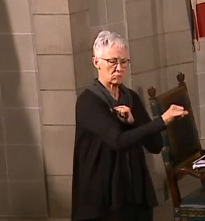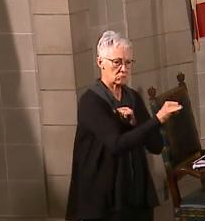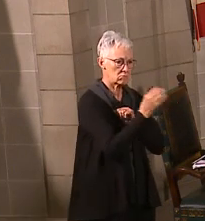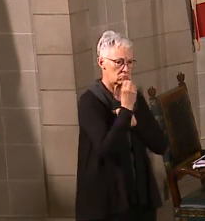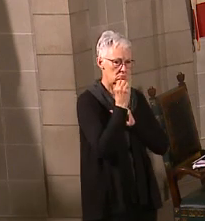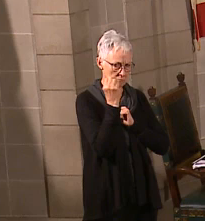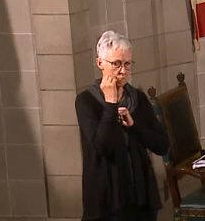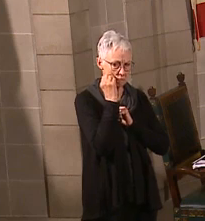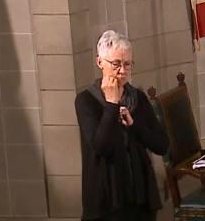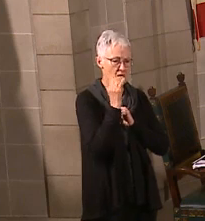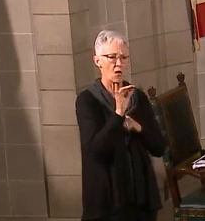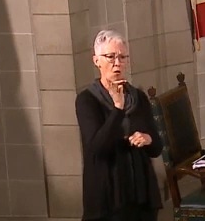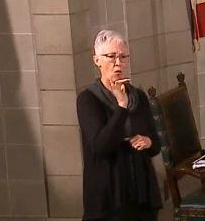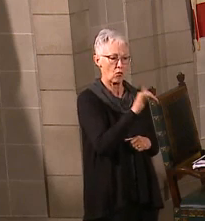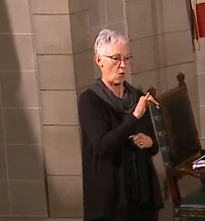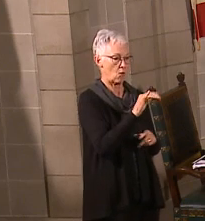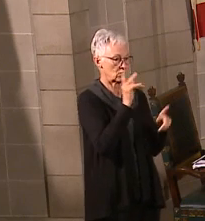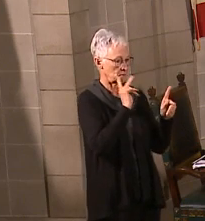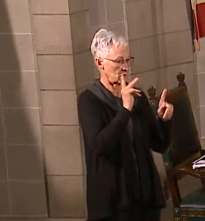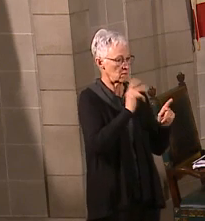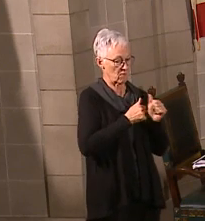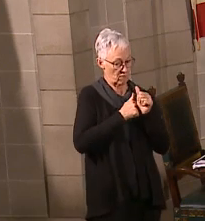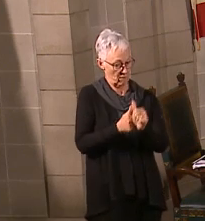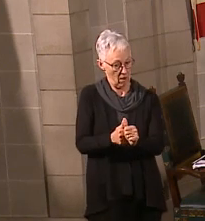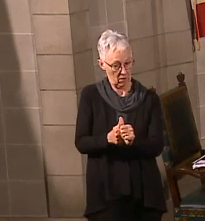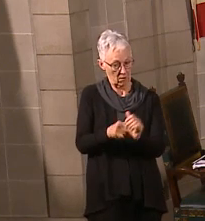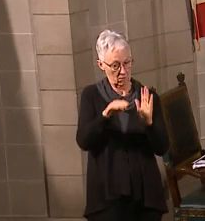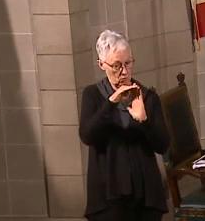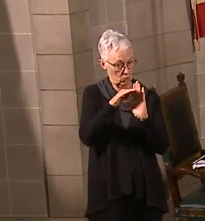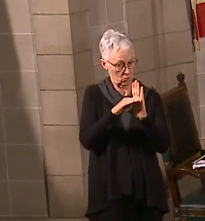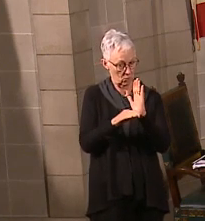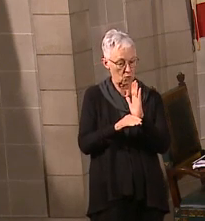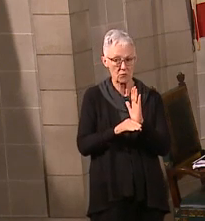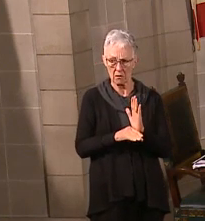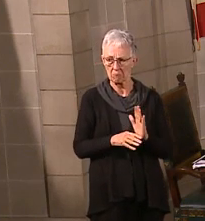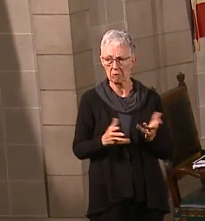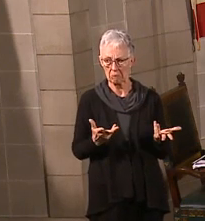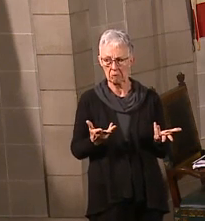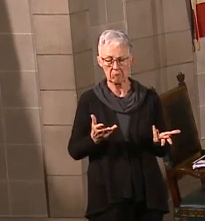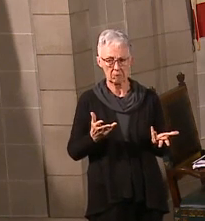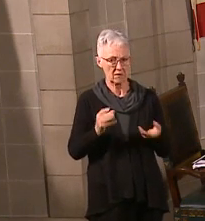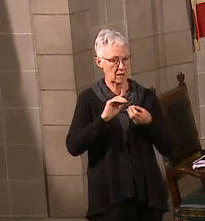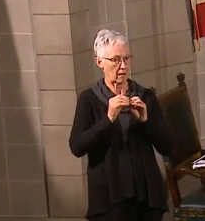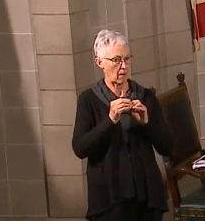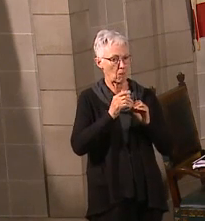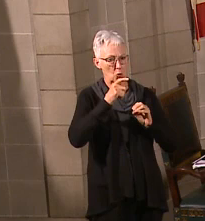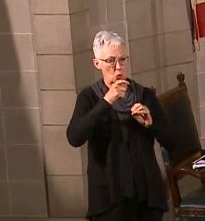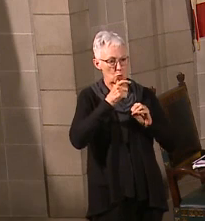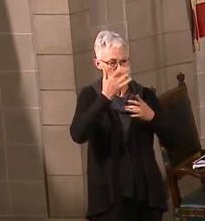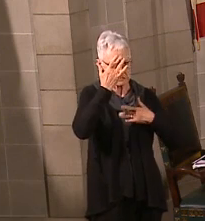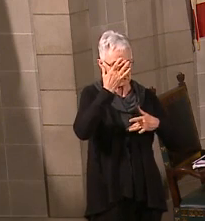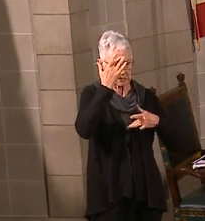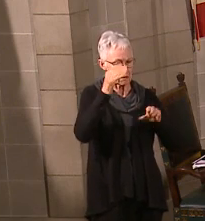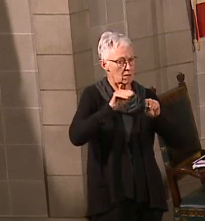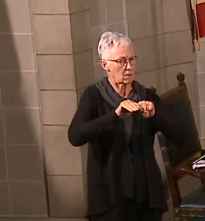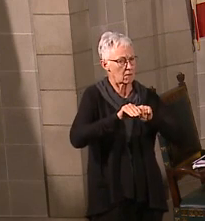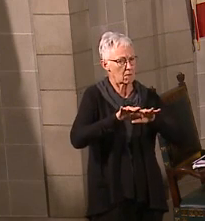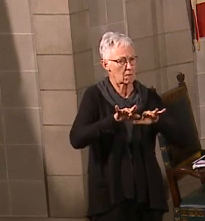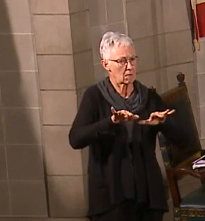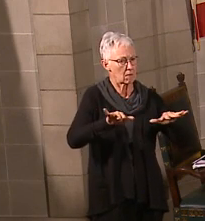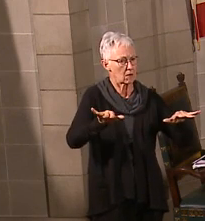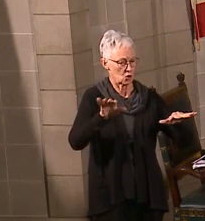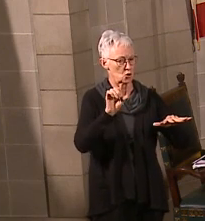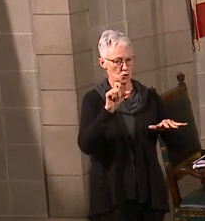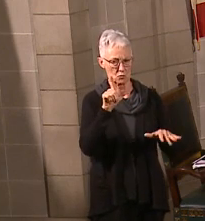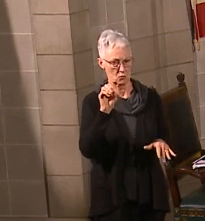sick. Those are the things that are making a difference. And we know that we are flattening our curve and spreading it out. And that's the whole point.